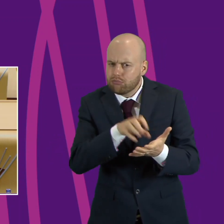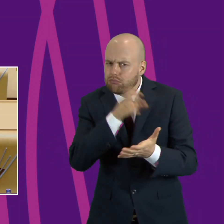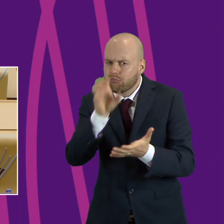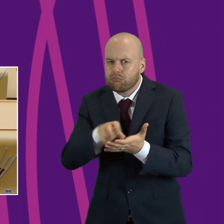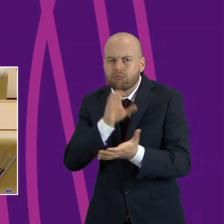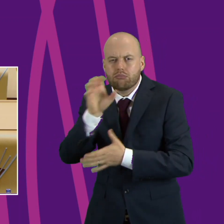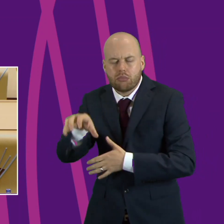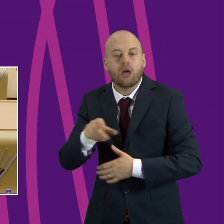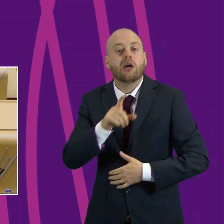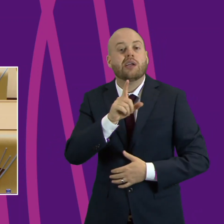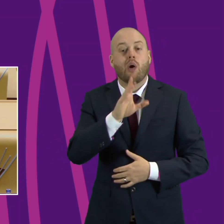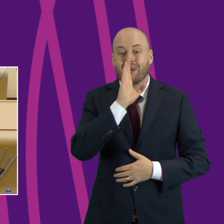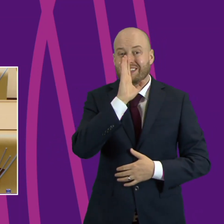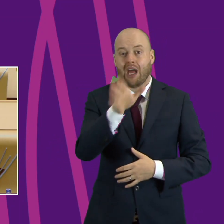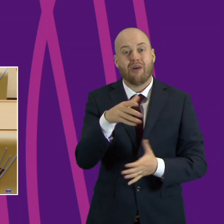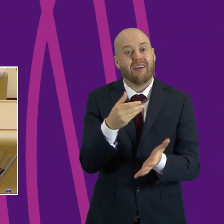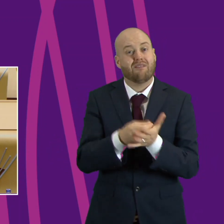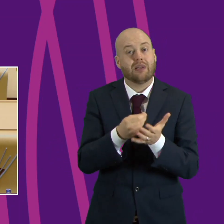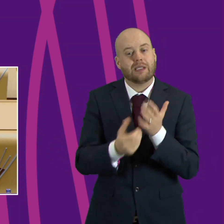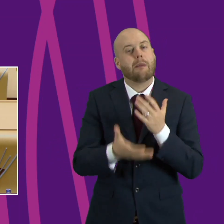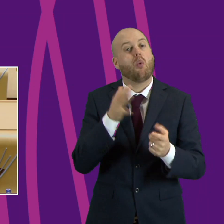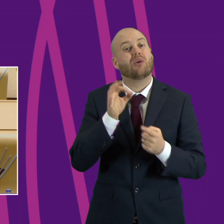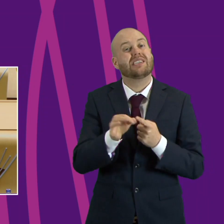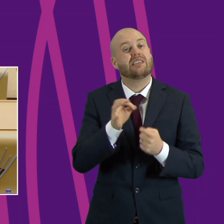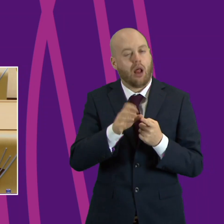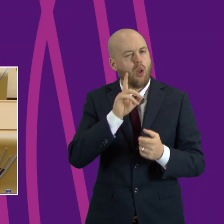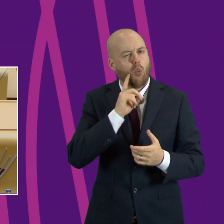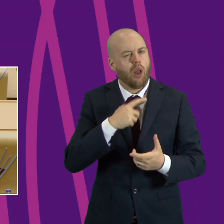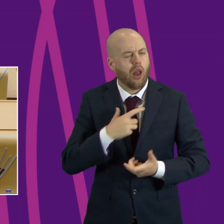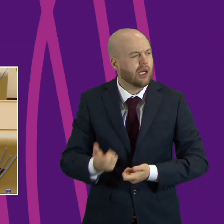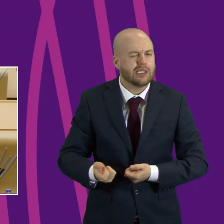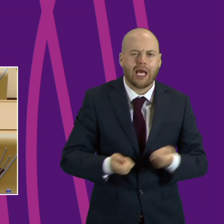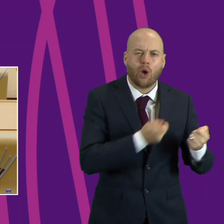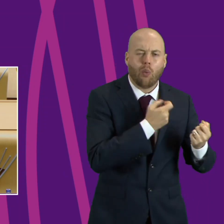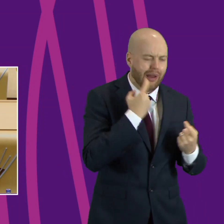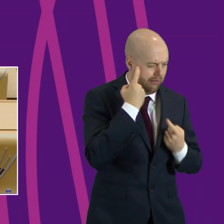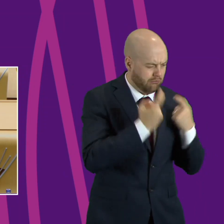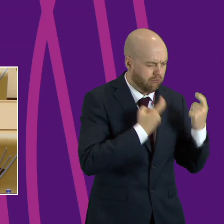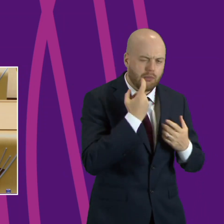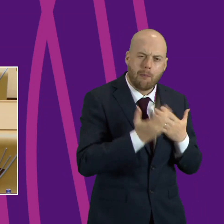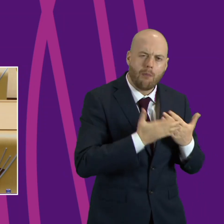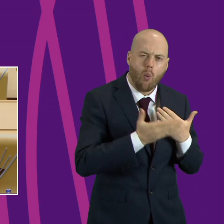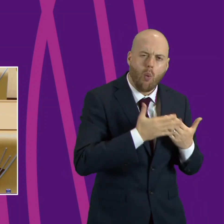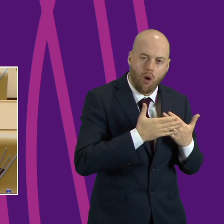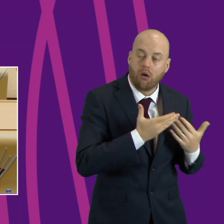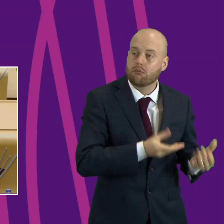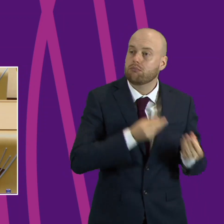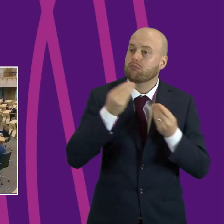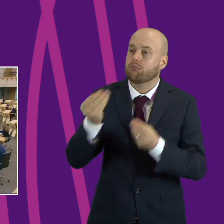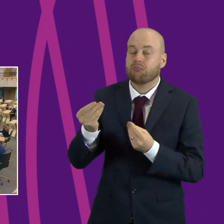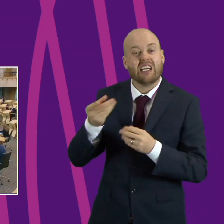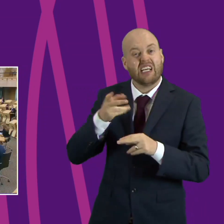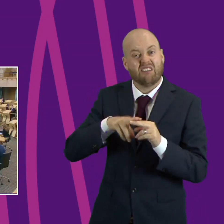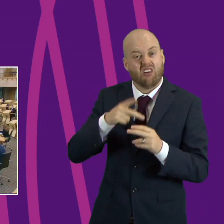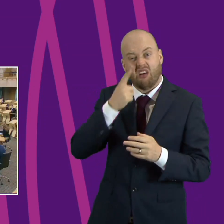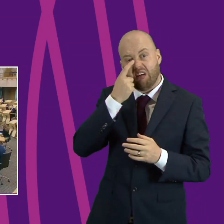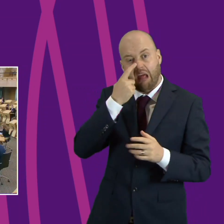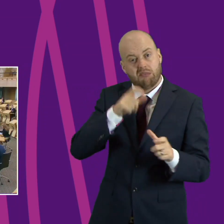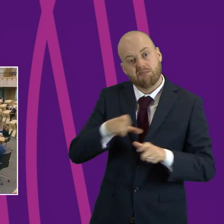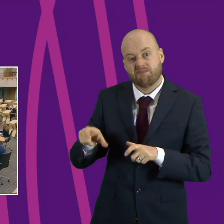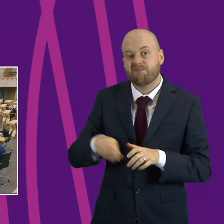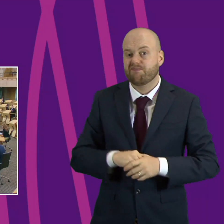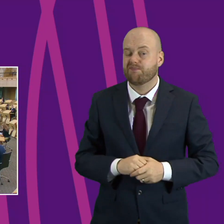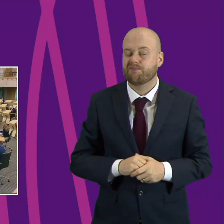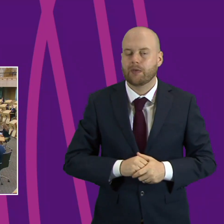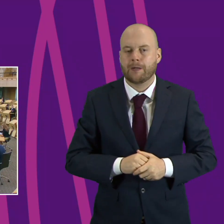to take that away and consider it further to see if that is something that we could sensibly do. Pauline McNeill, to be followed